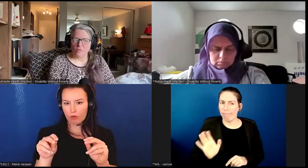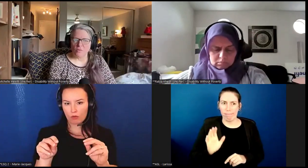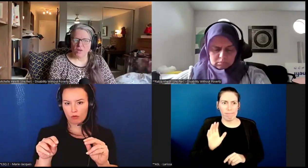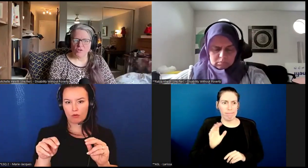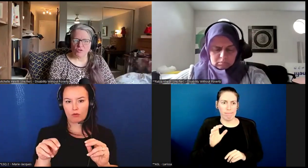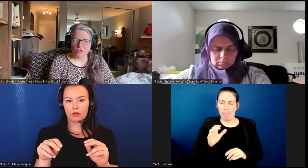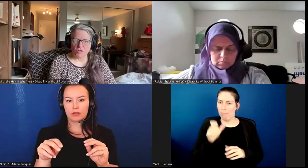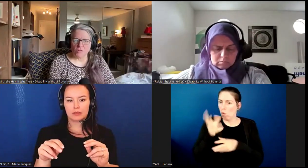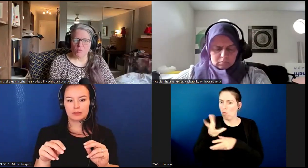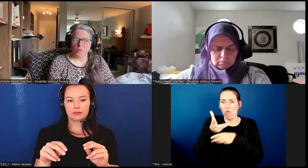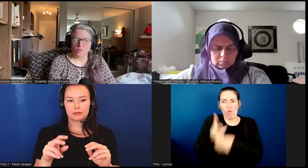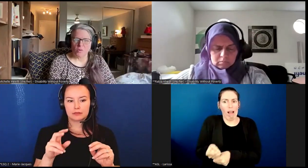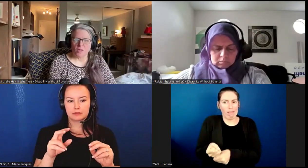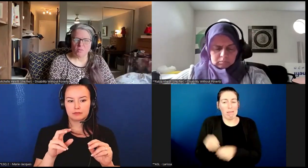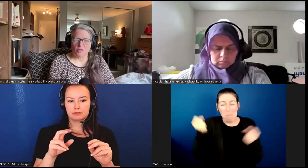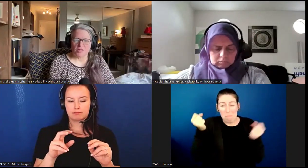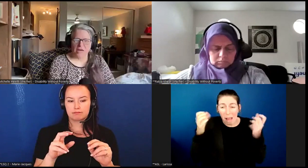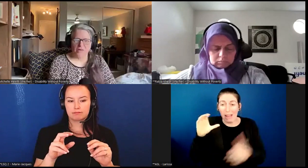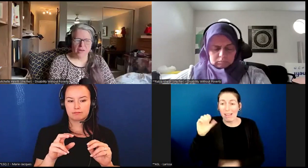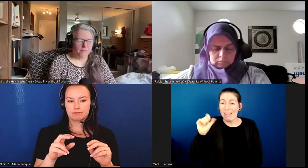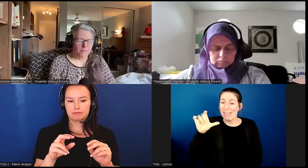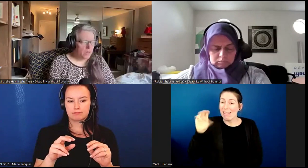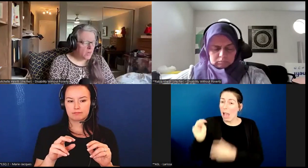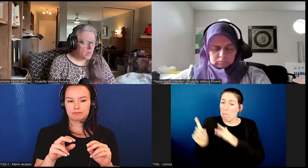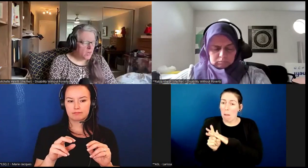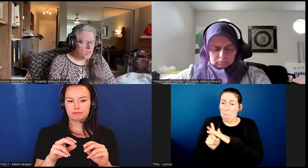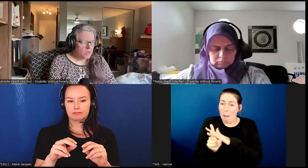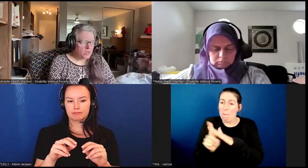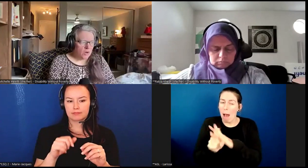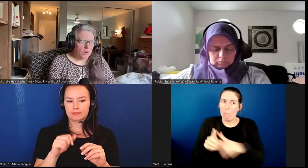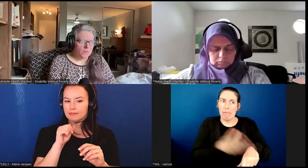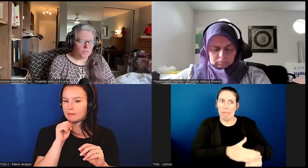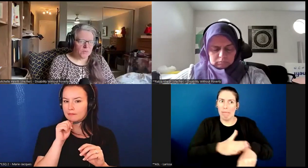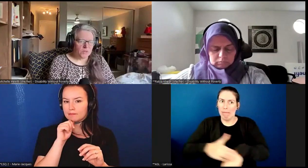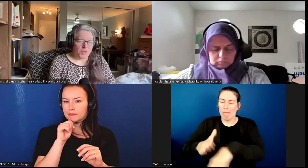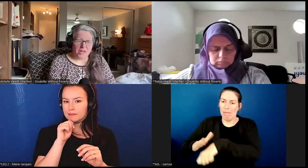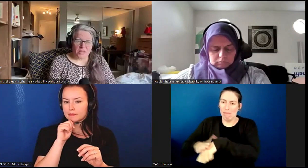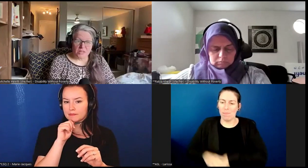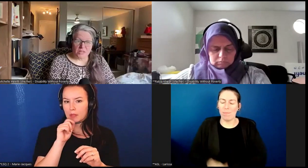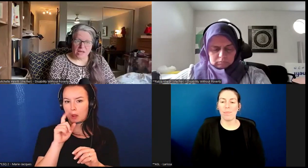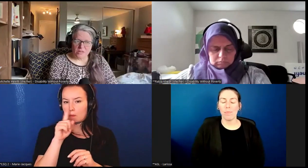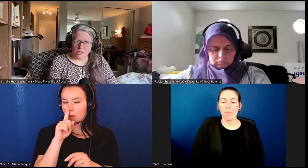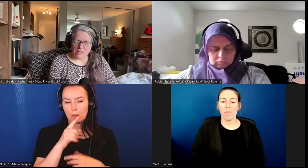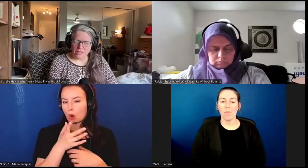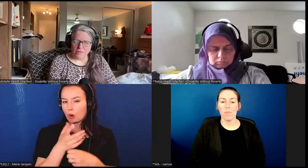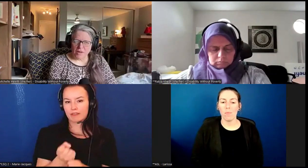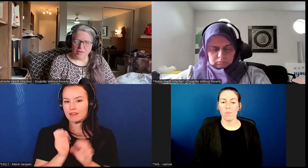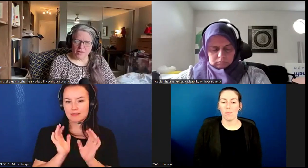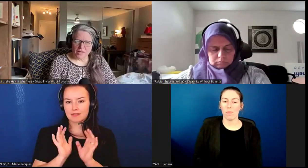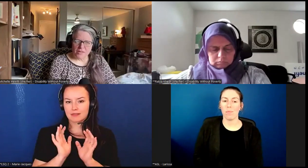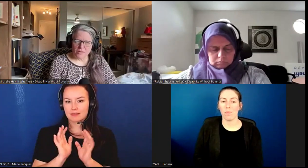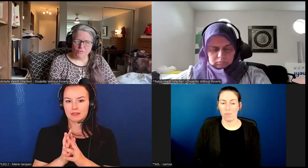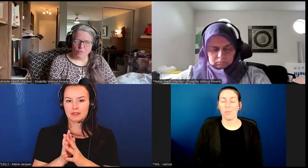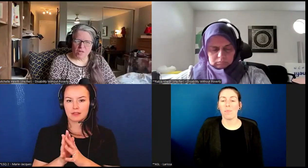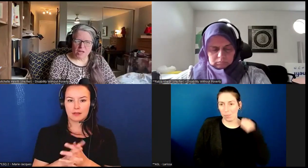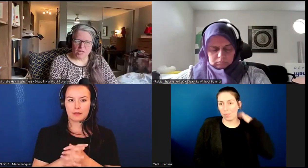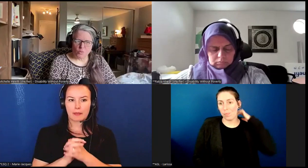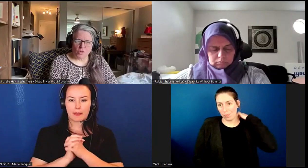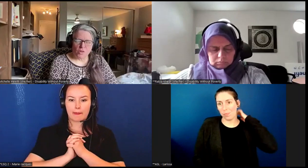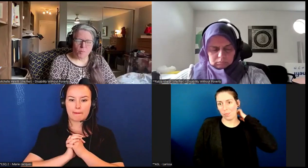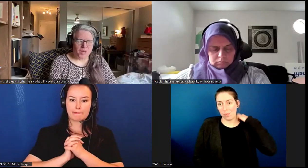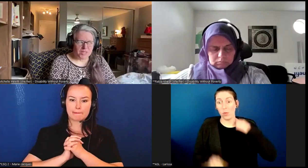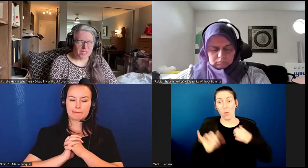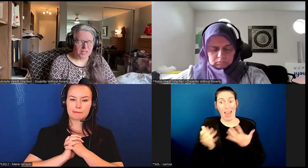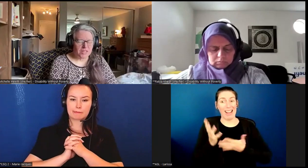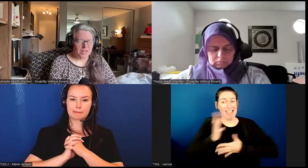we can say that we can trust and that we can put out there. So So that's I think that's for me that is one